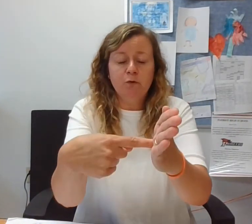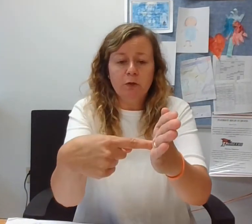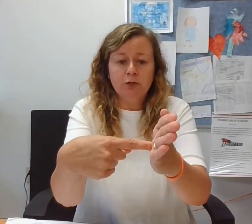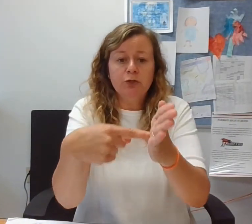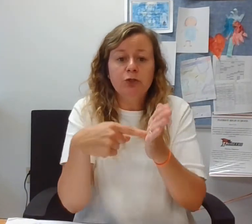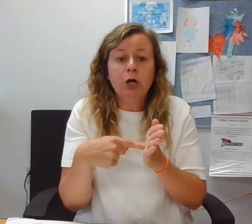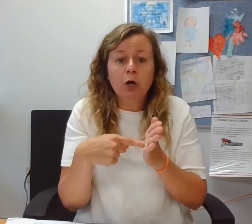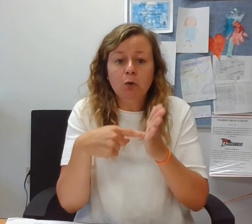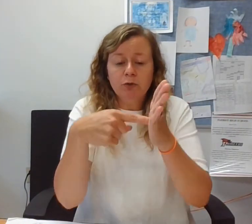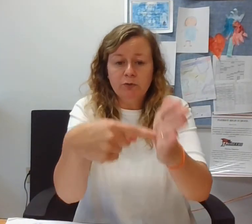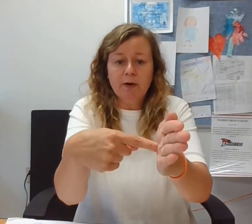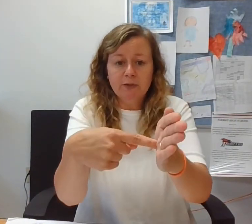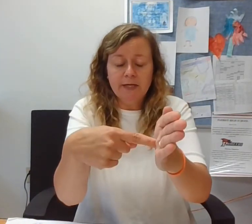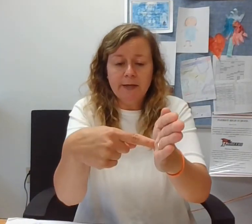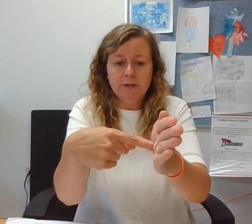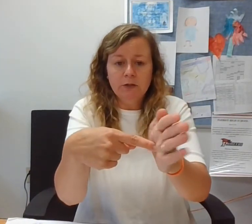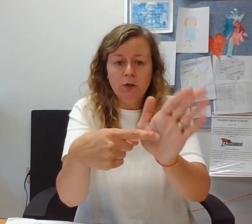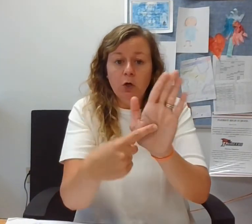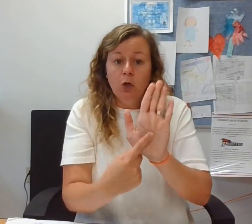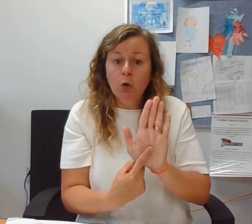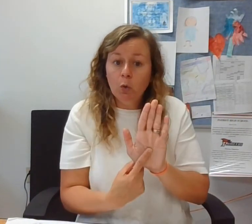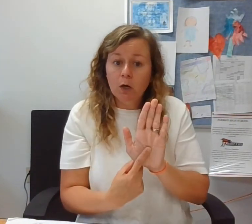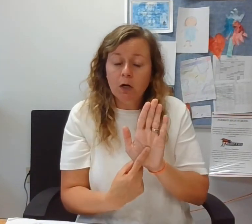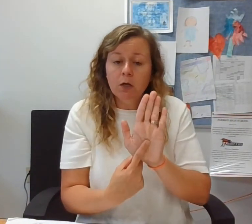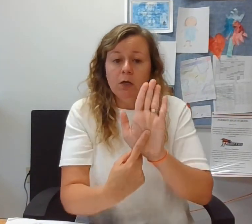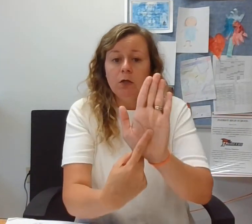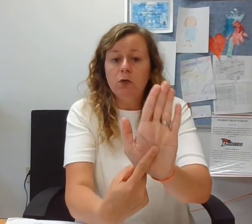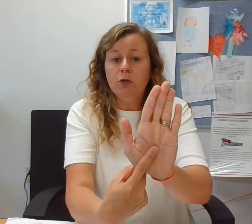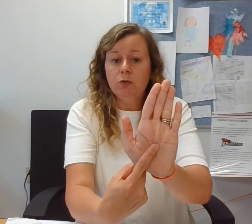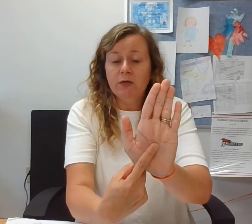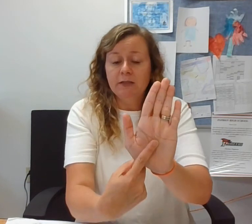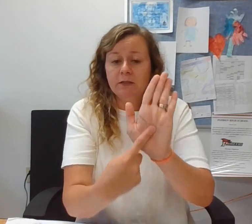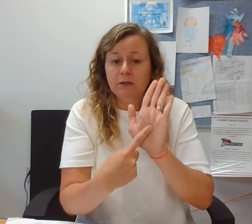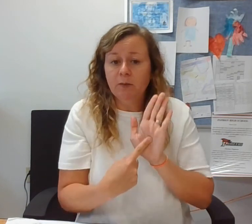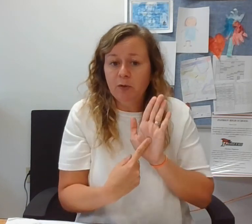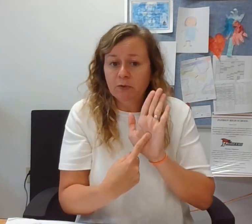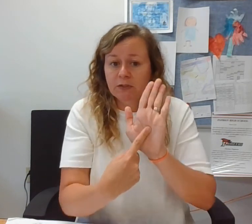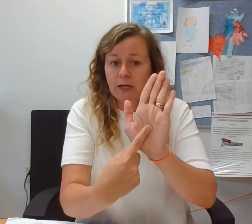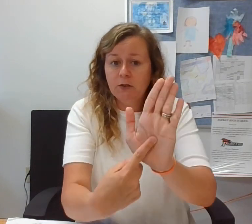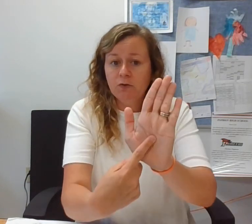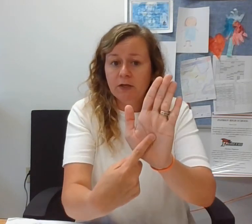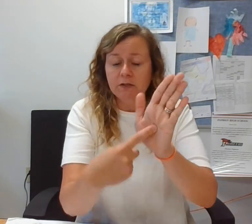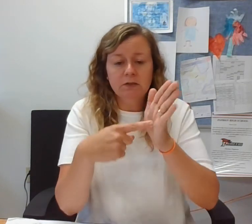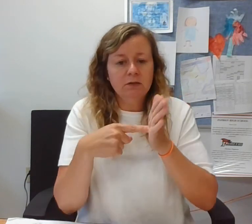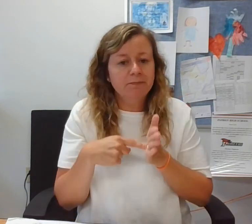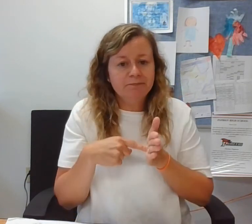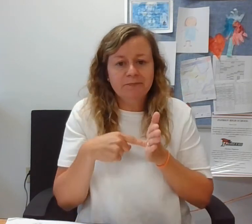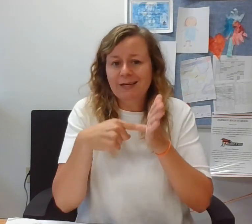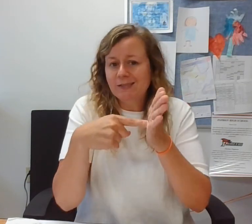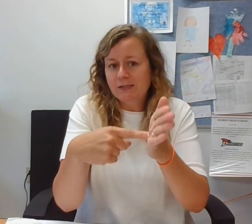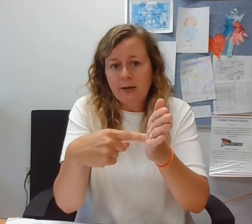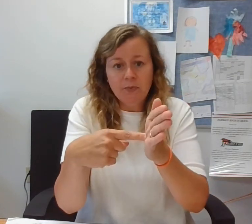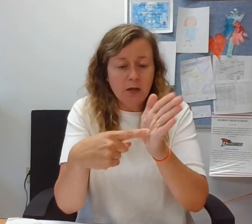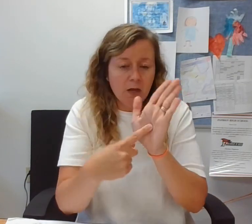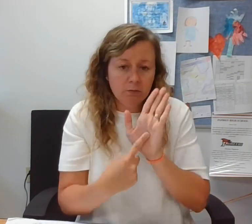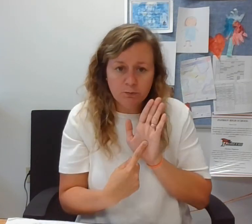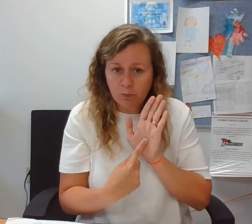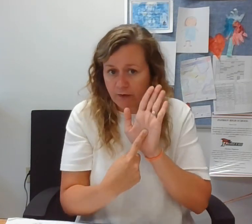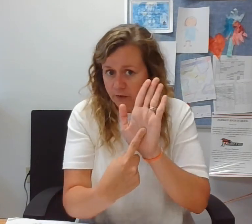forward to show, to represent. Or you could do this. Some people decide to do this. It's the same thing, preference,